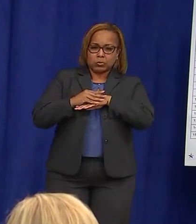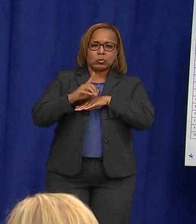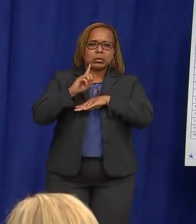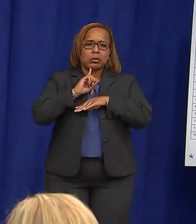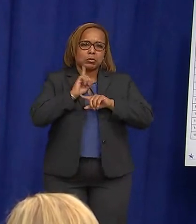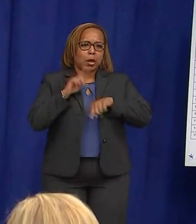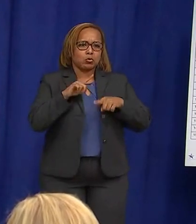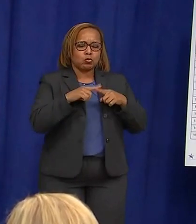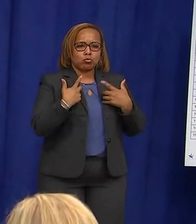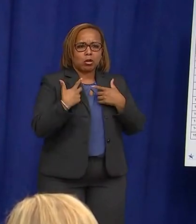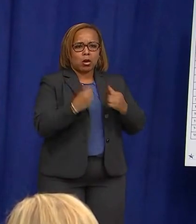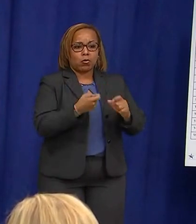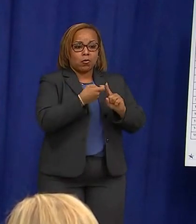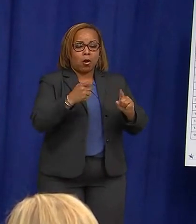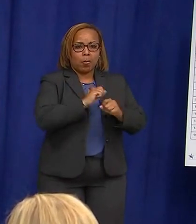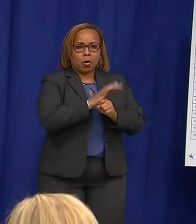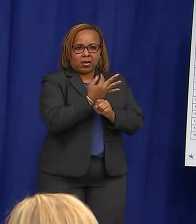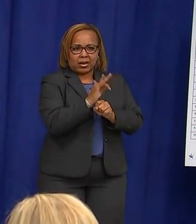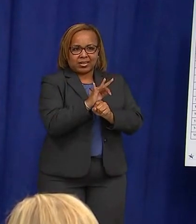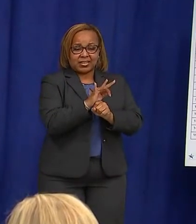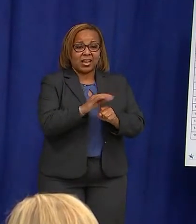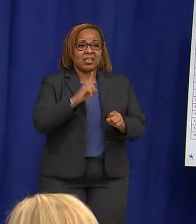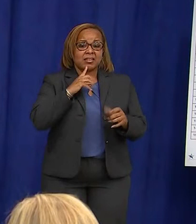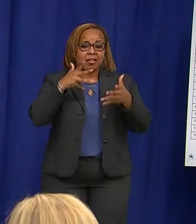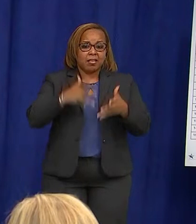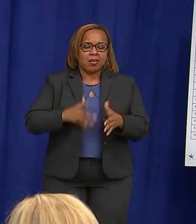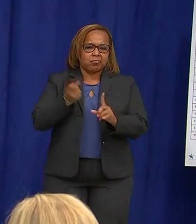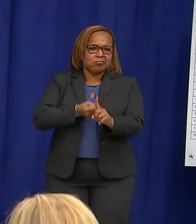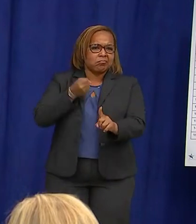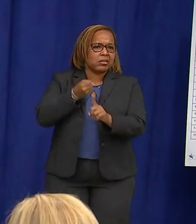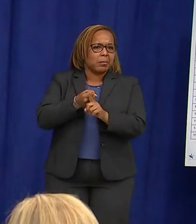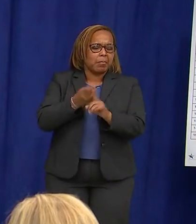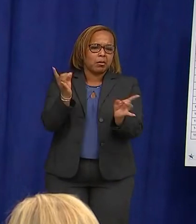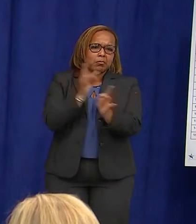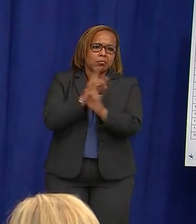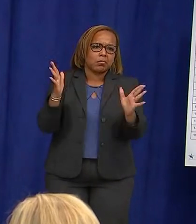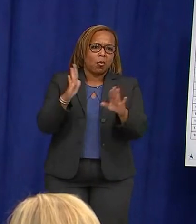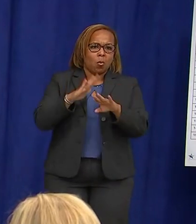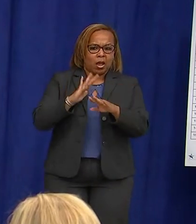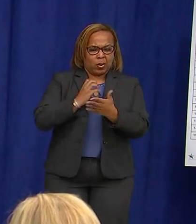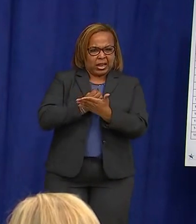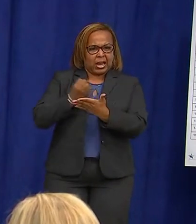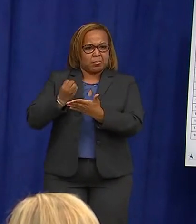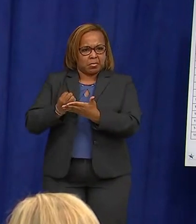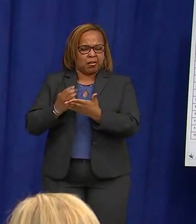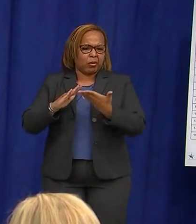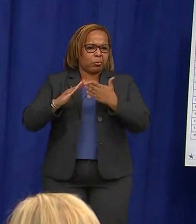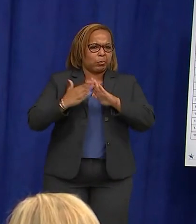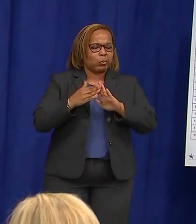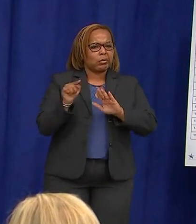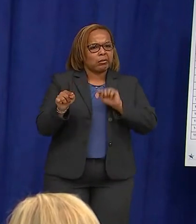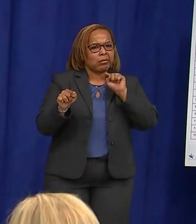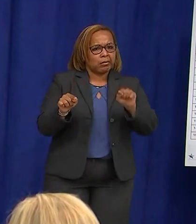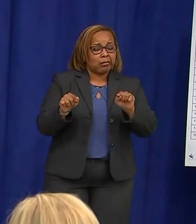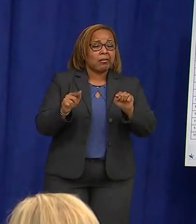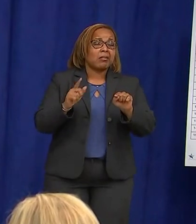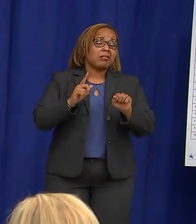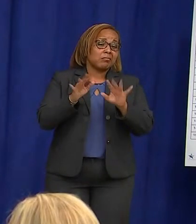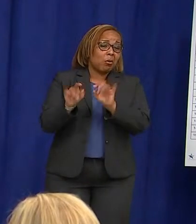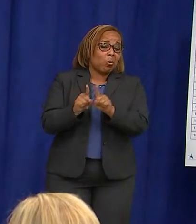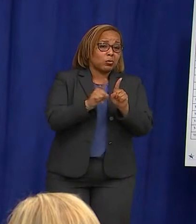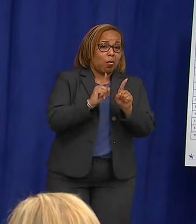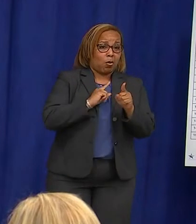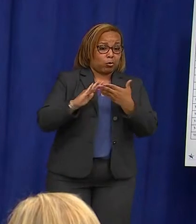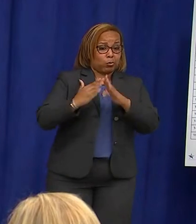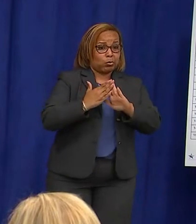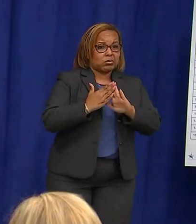and recovery from COVID-19, which has left a devastating impact on our economy and our communities, and especially